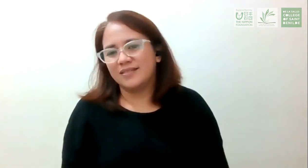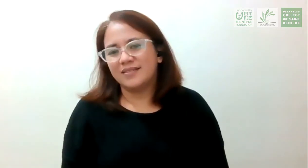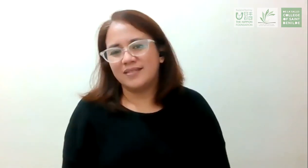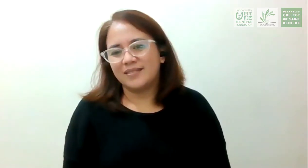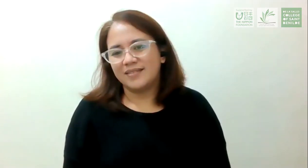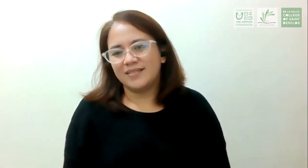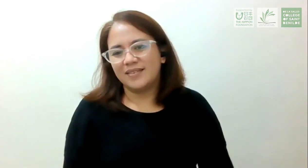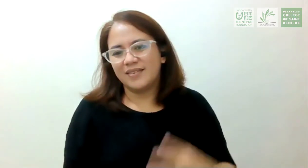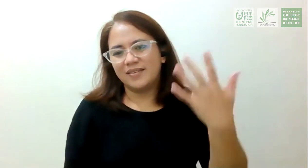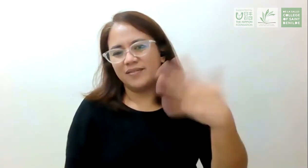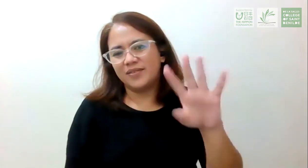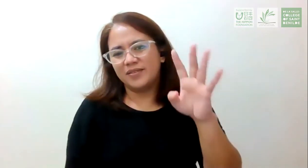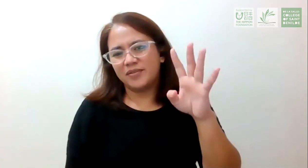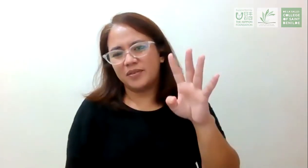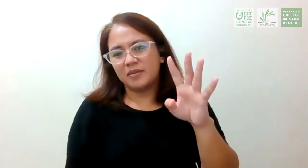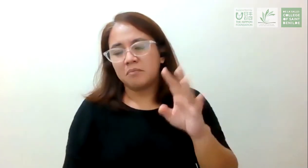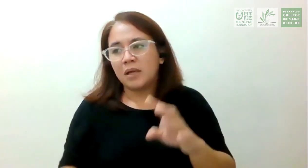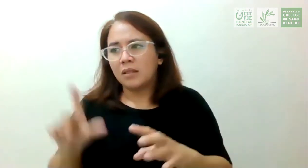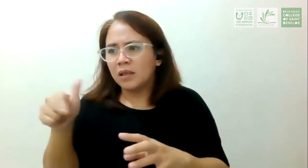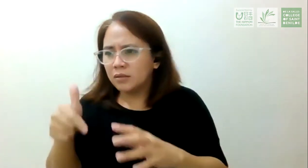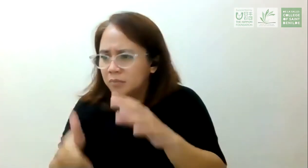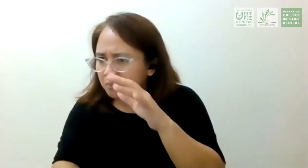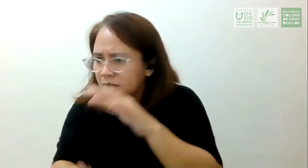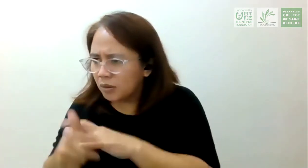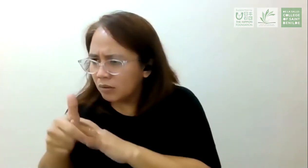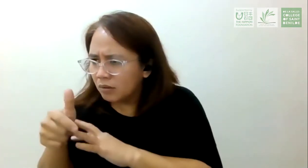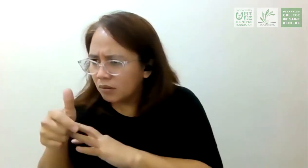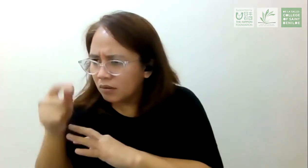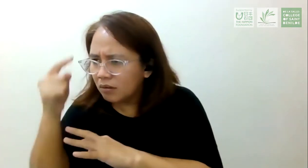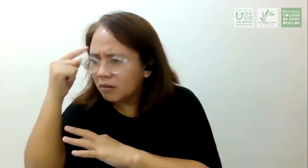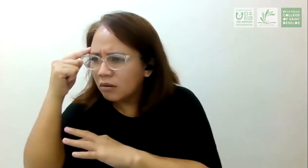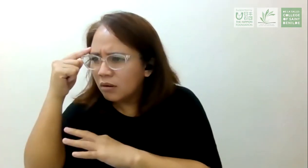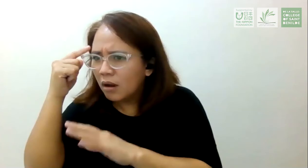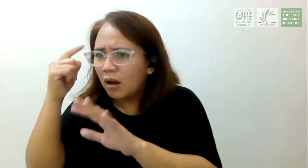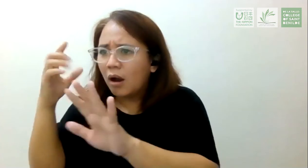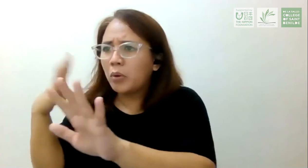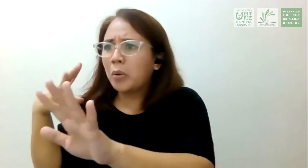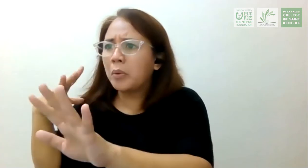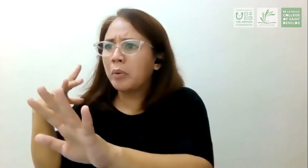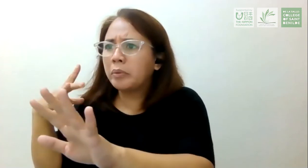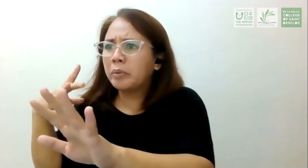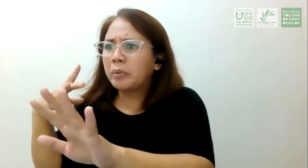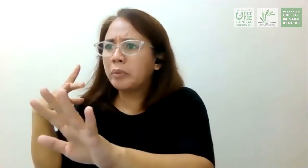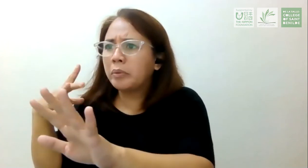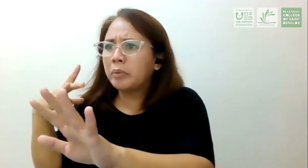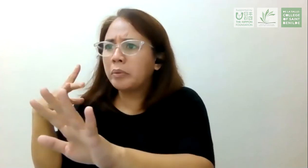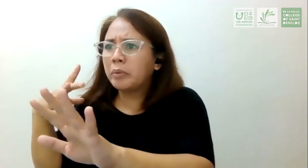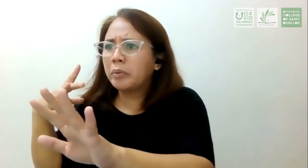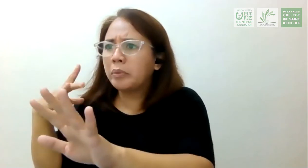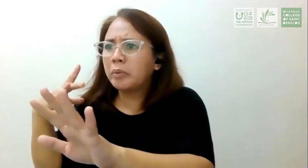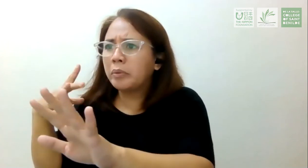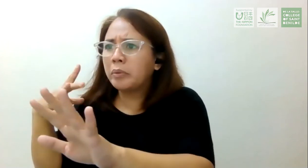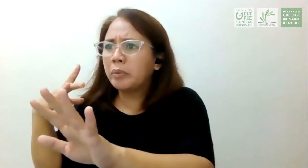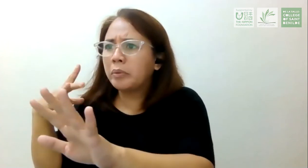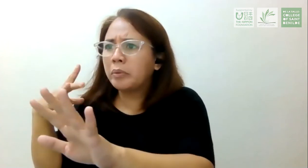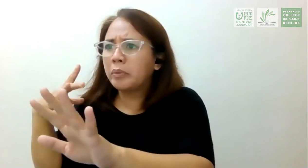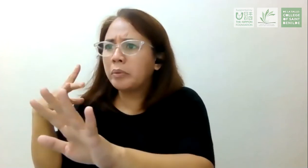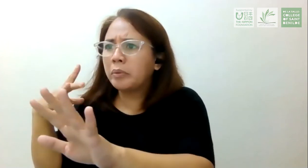and then something made you think, oh, we need to discuss more about lesson 4. So